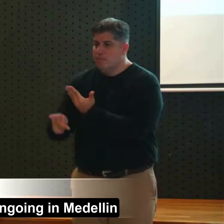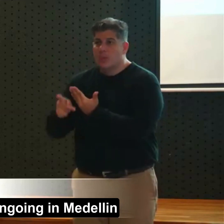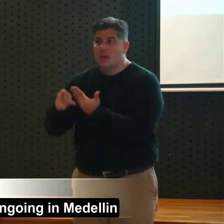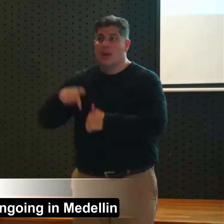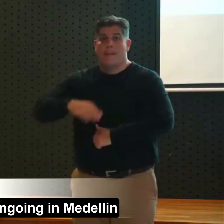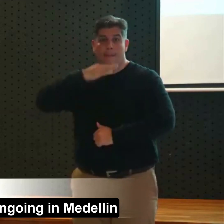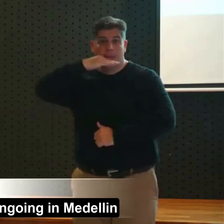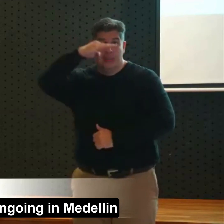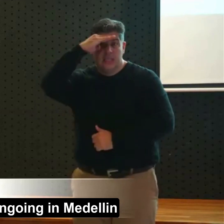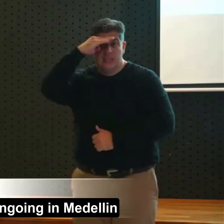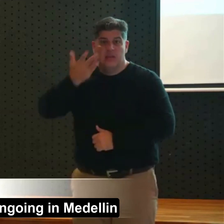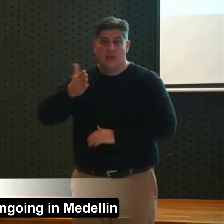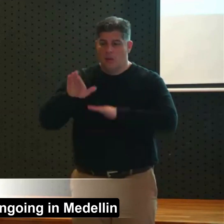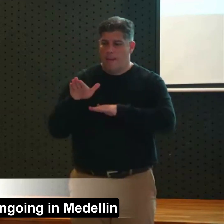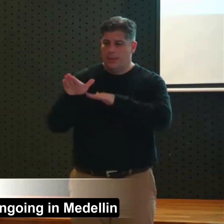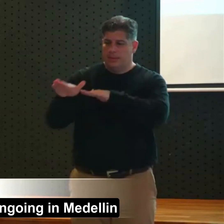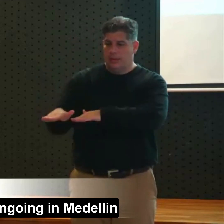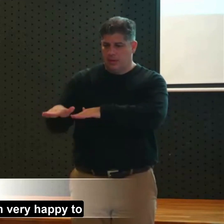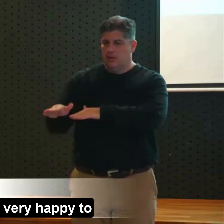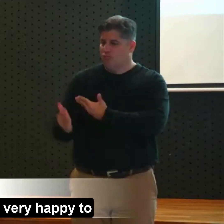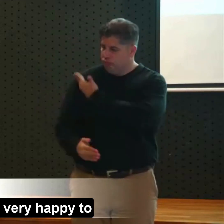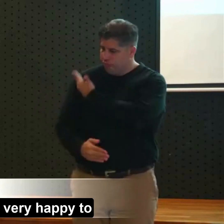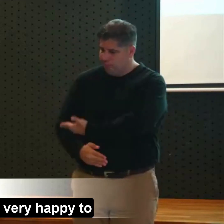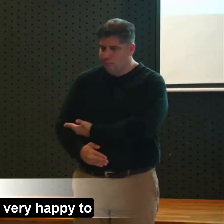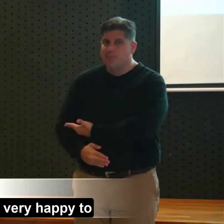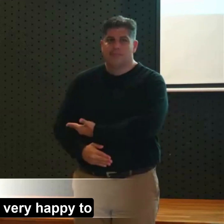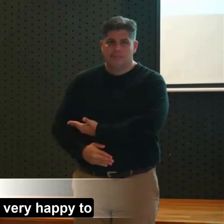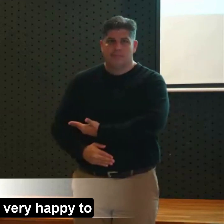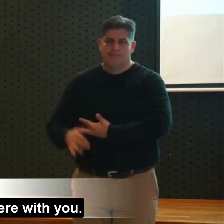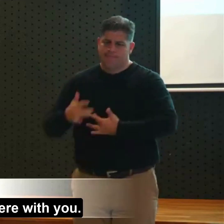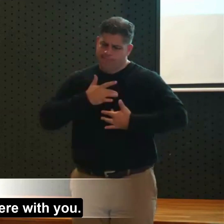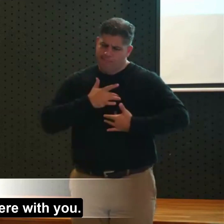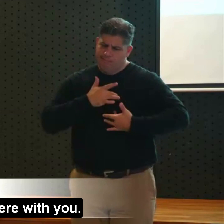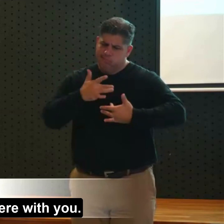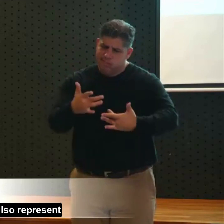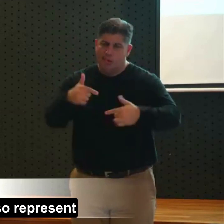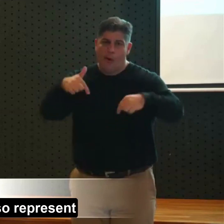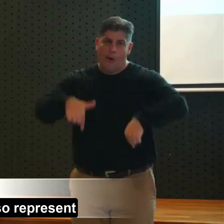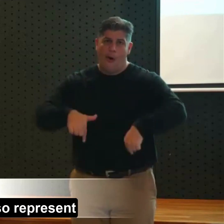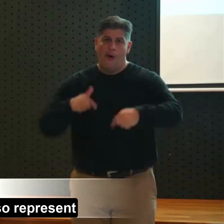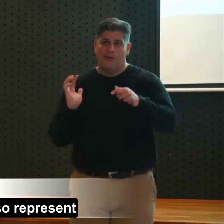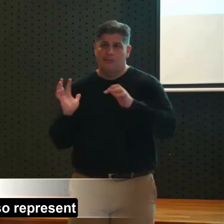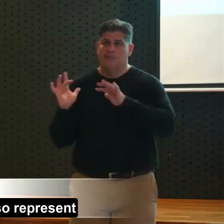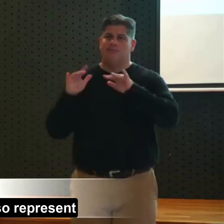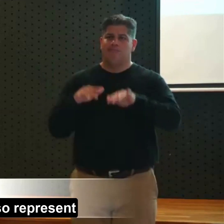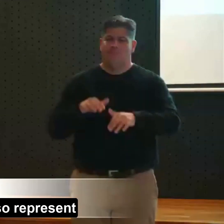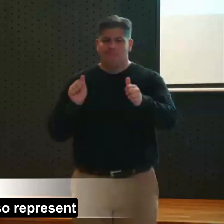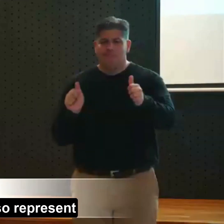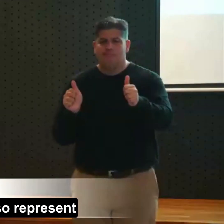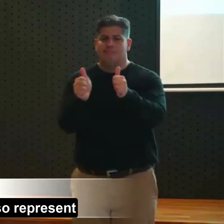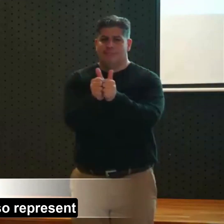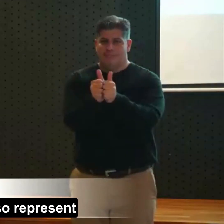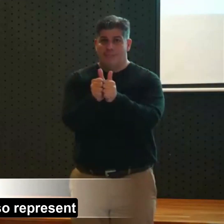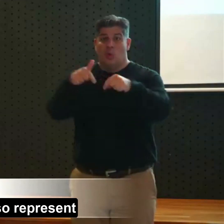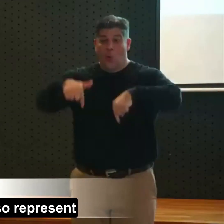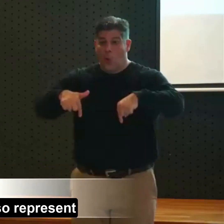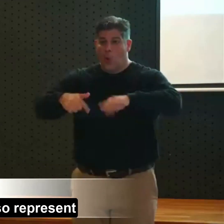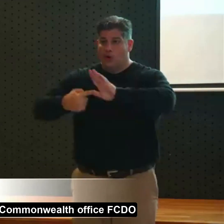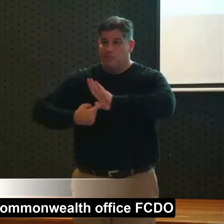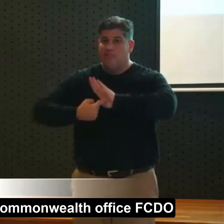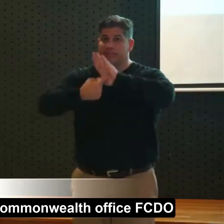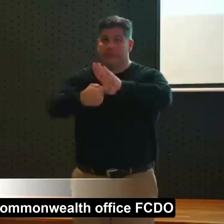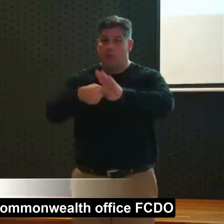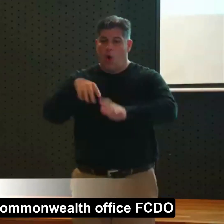projects ongoing in Medellin. So I'm very happy to be here with you. I also